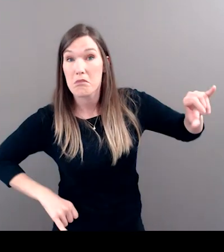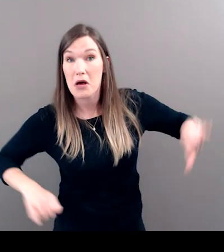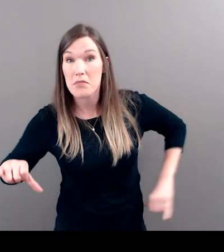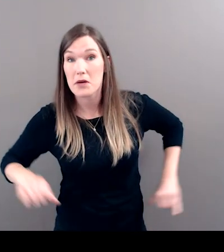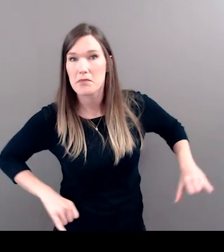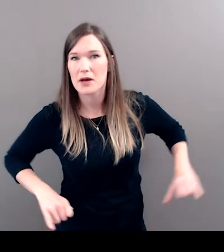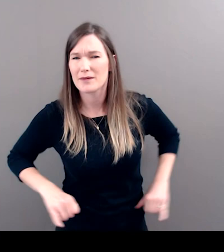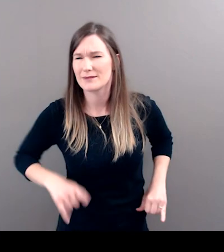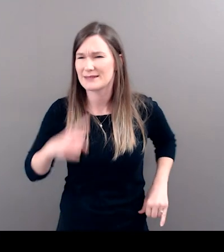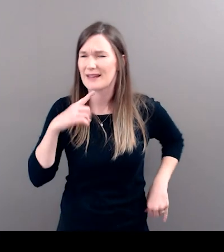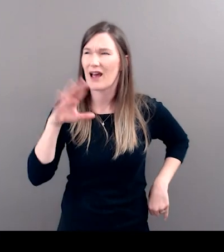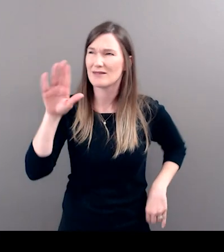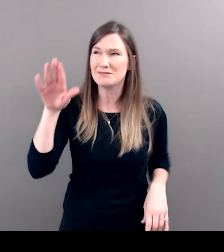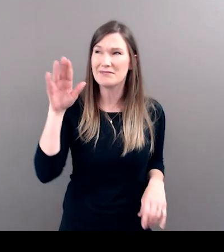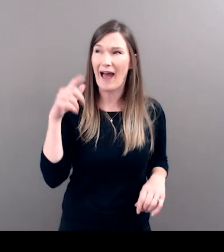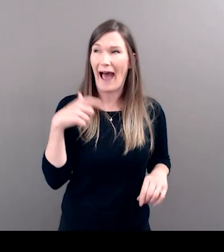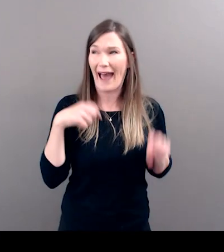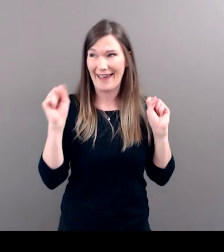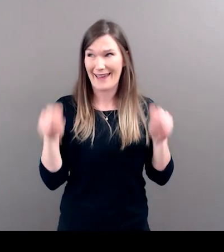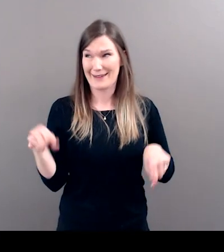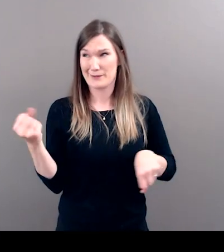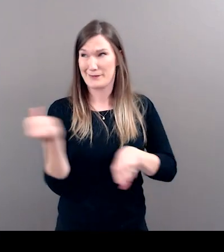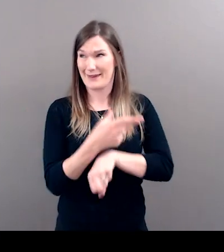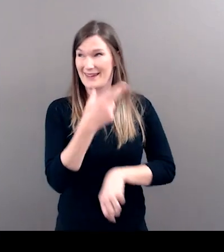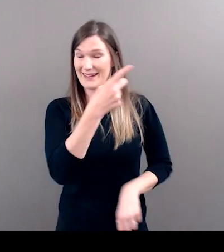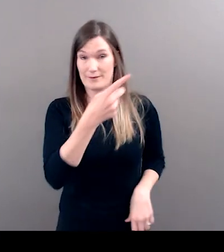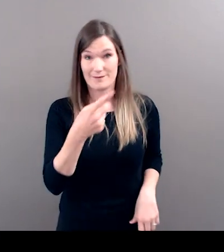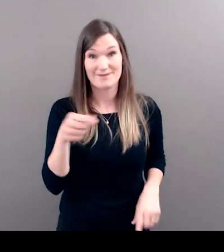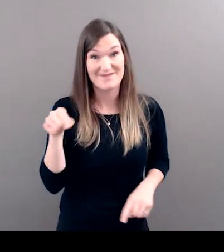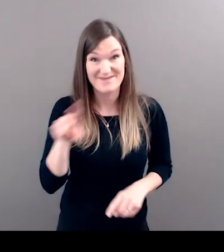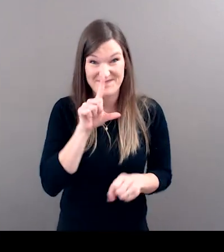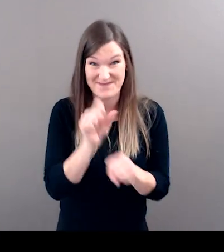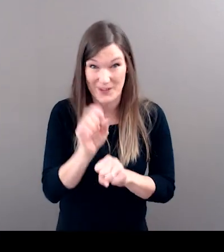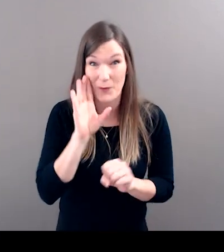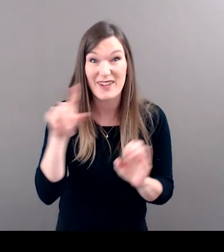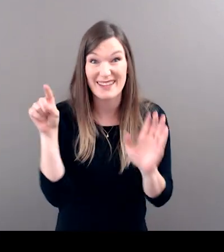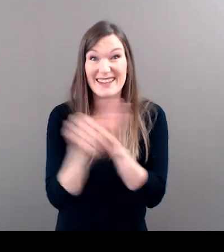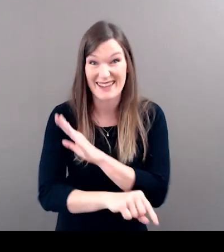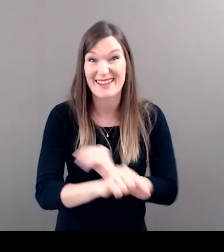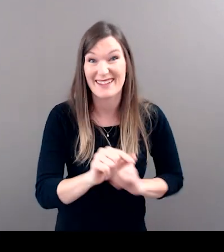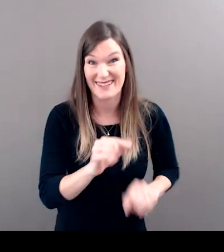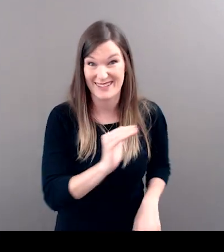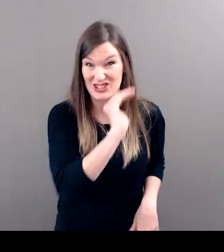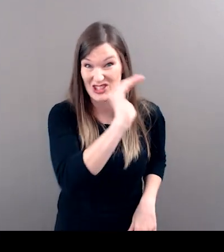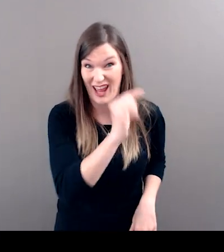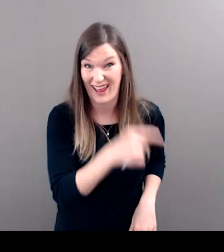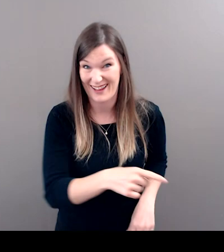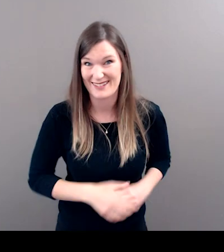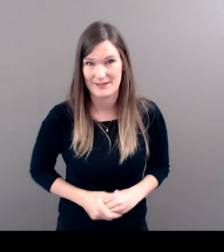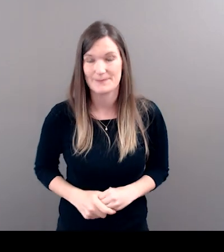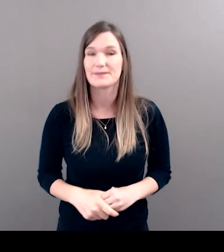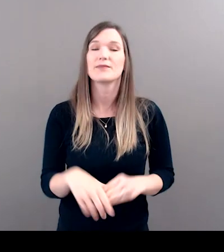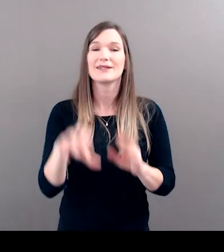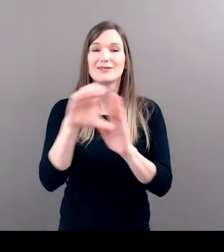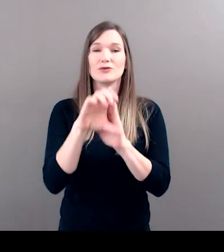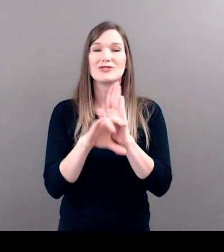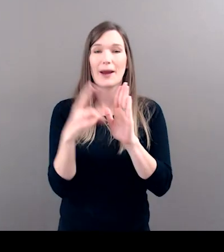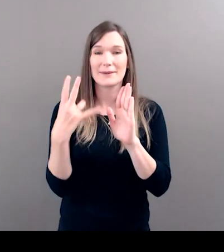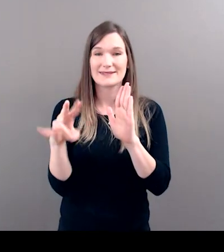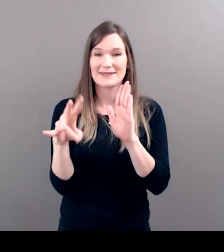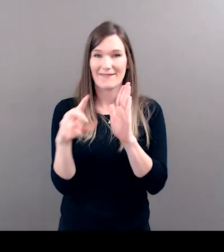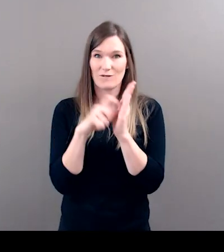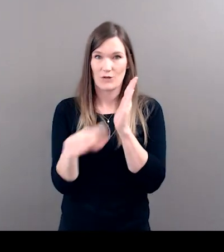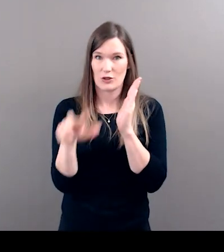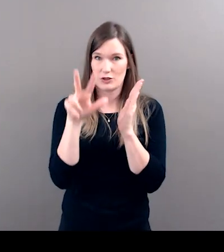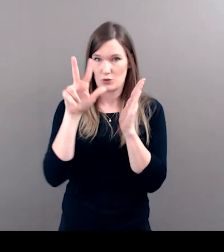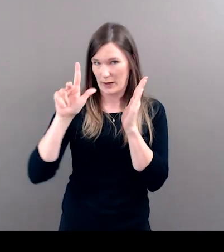becomes the giant killer. So let's read the story. Chapter 17, verse 23. It